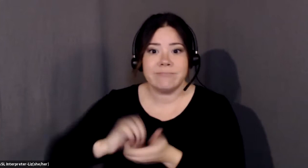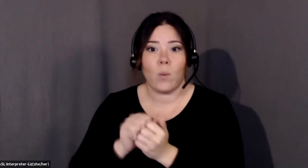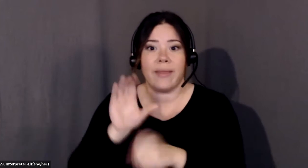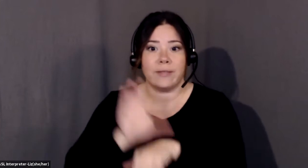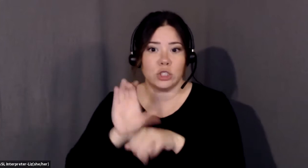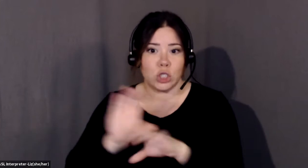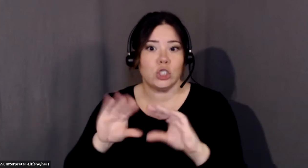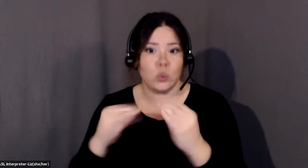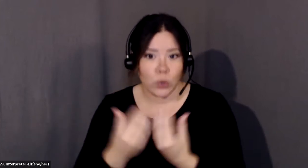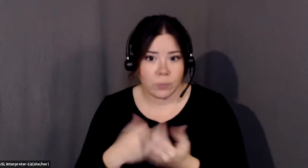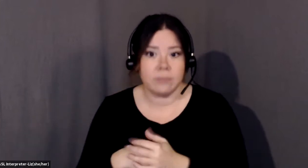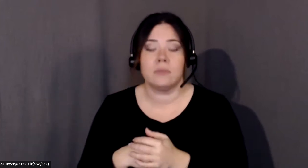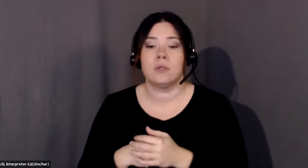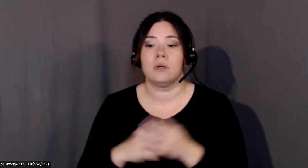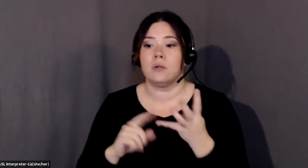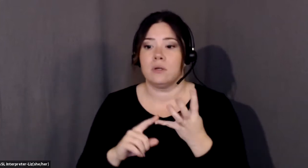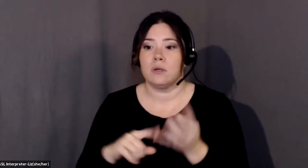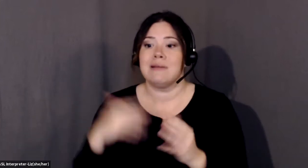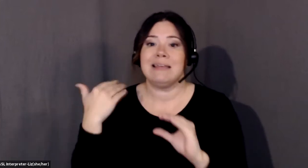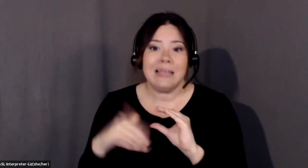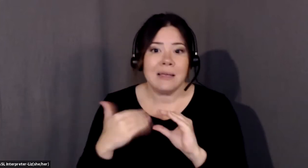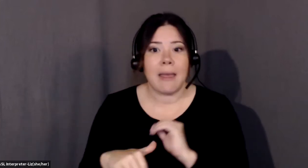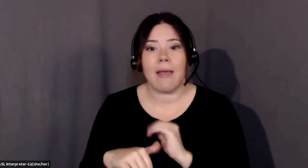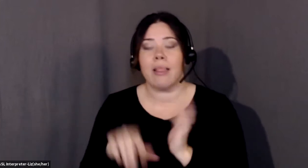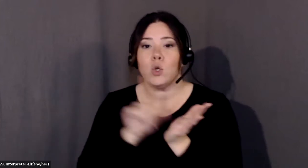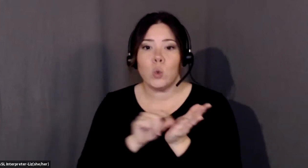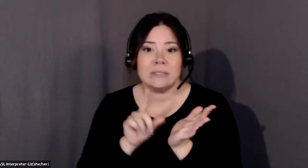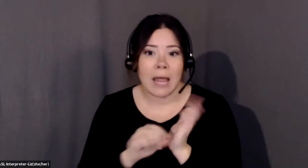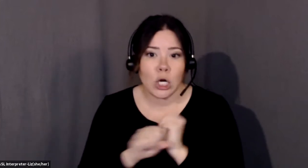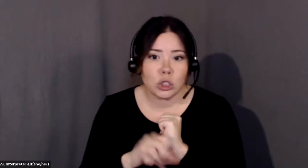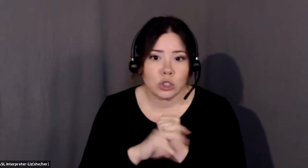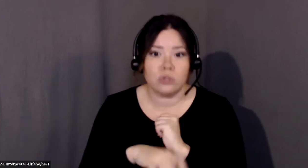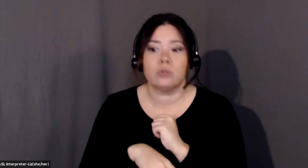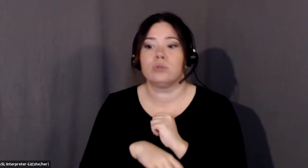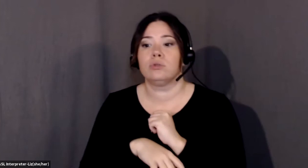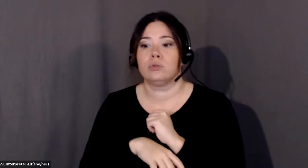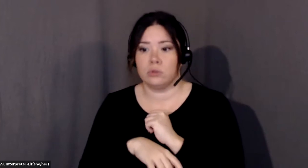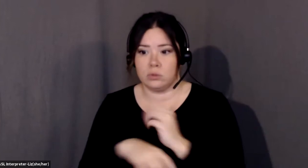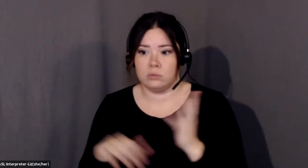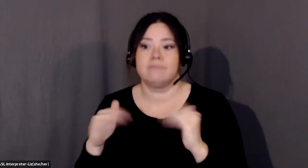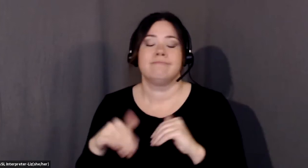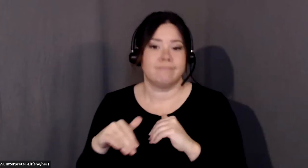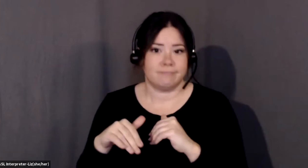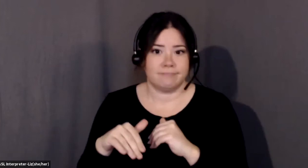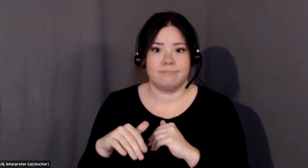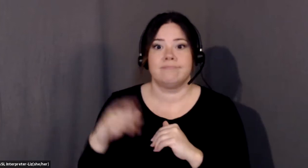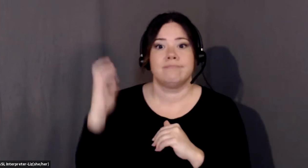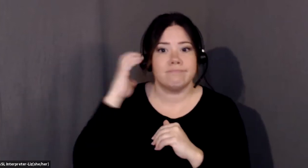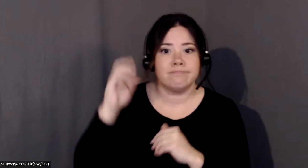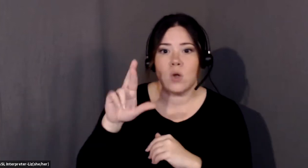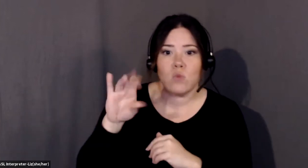areas, social media, email, newsletters, social media, newspaper and radio